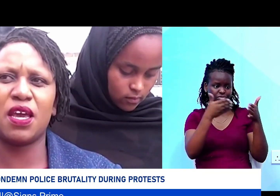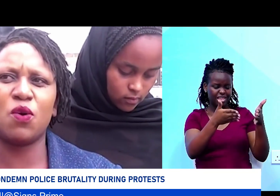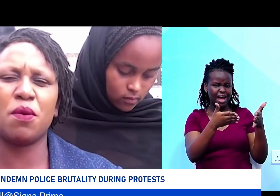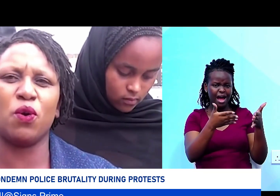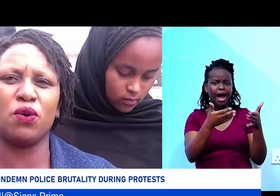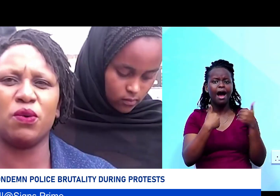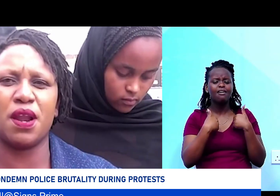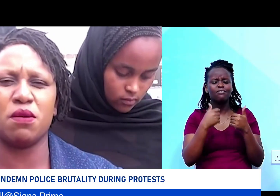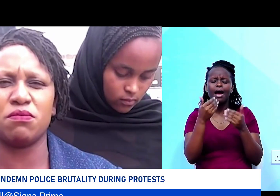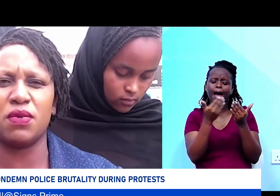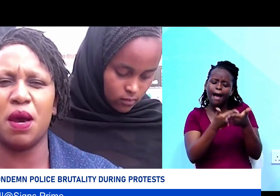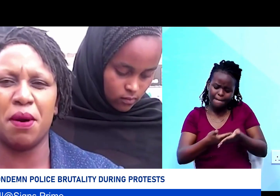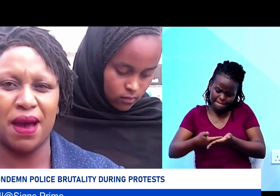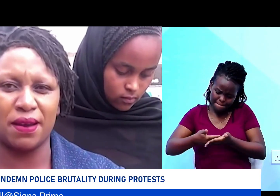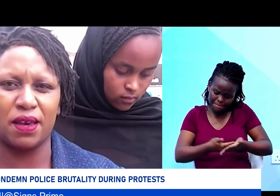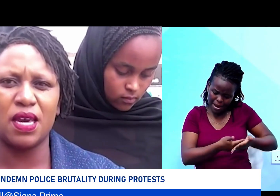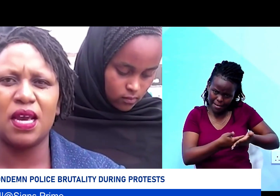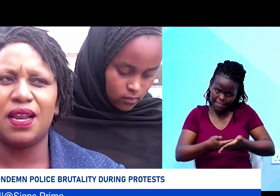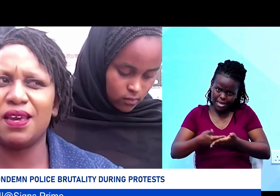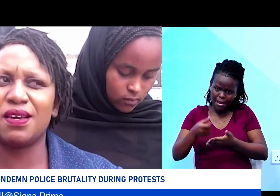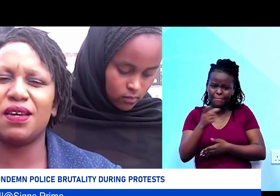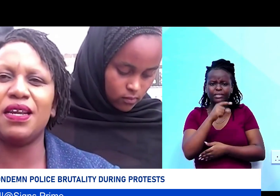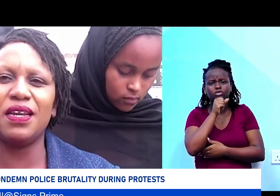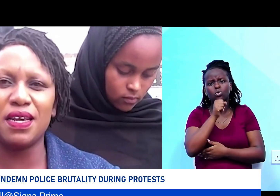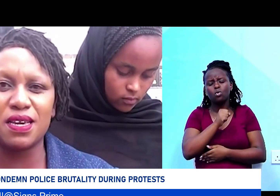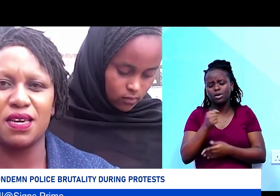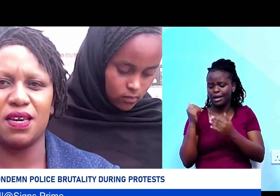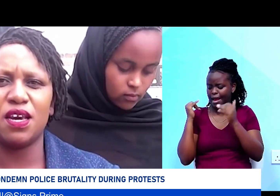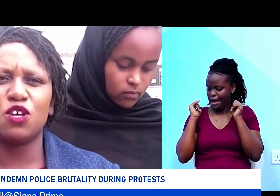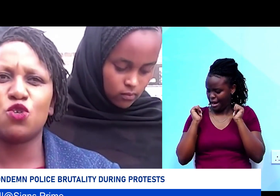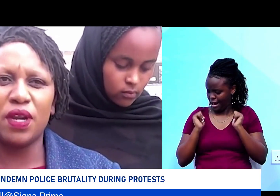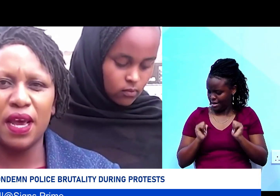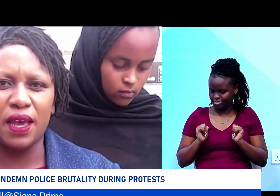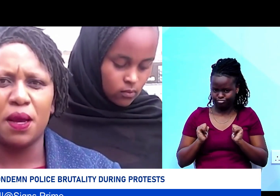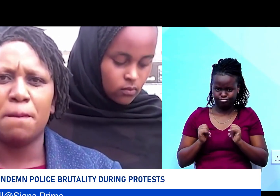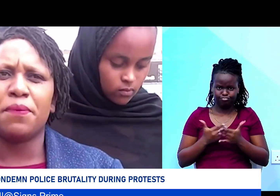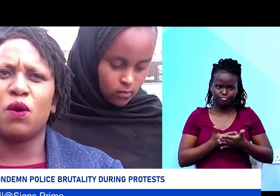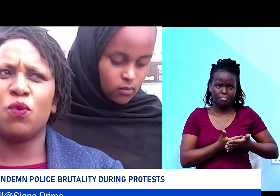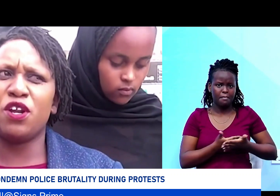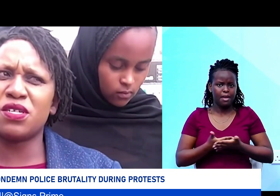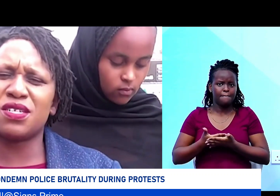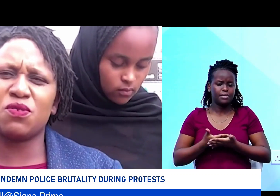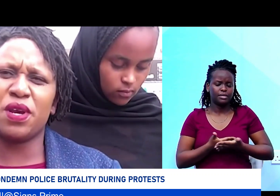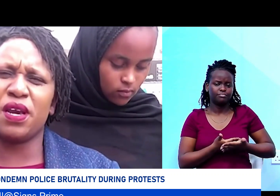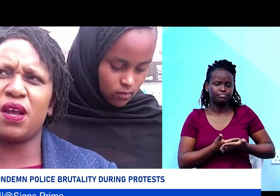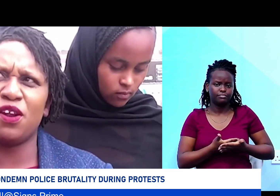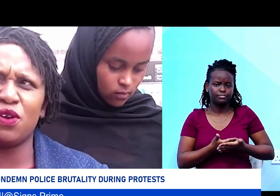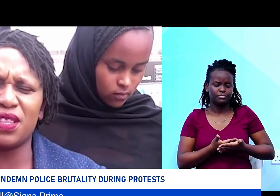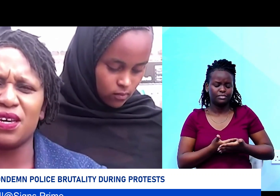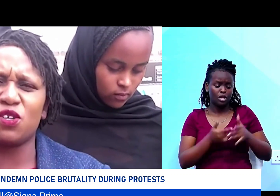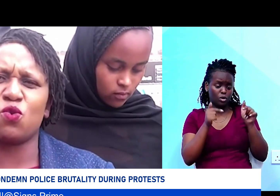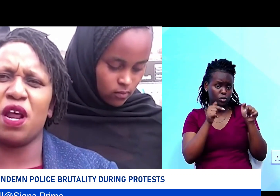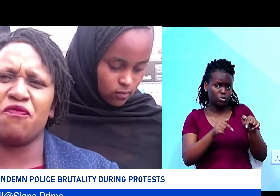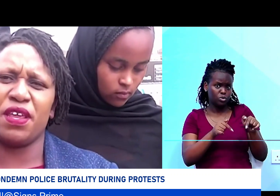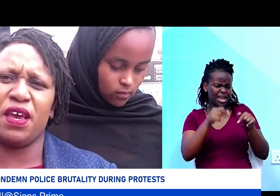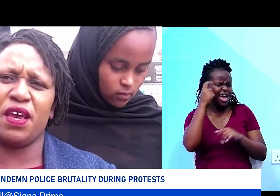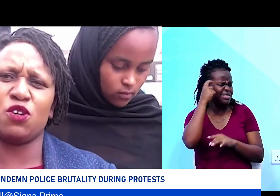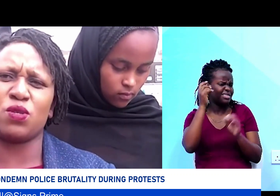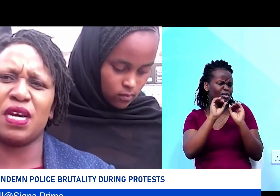akiwa ameholdiwa na mamake. Like in Liki today, I don't think kuna venye